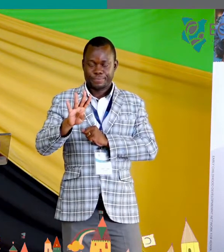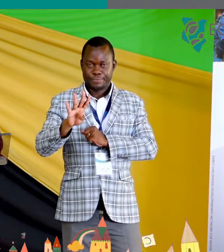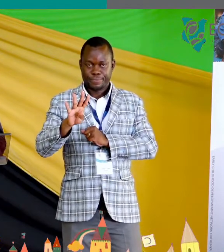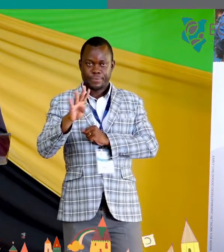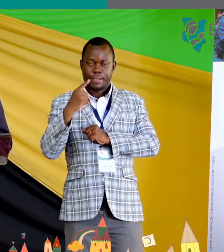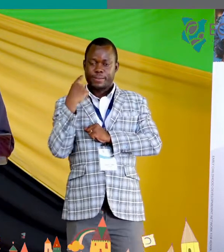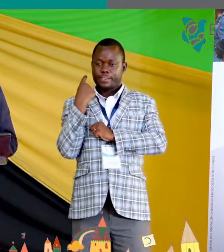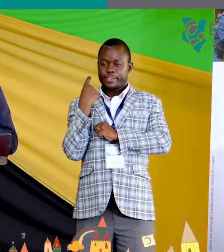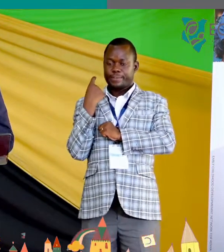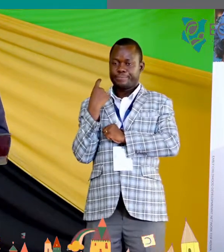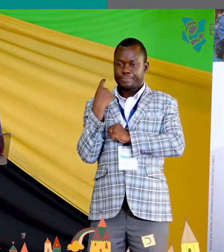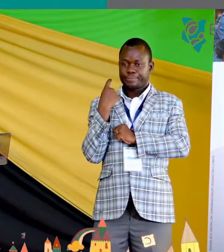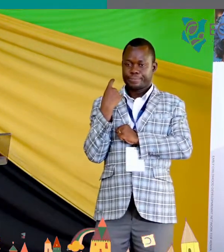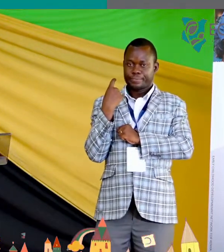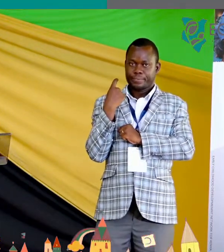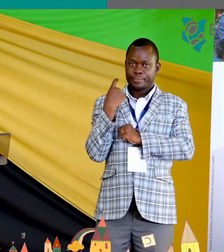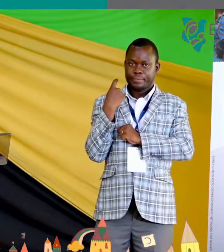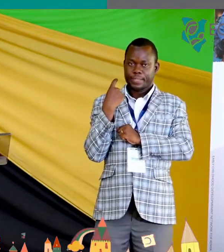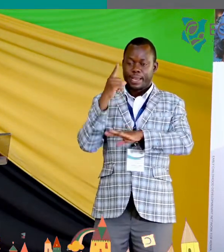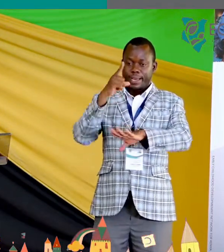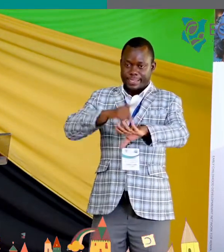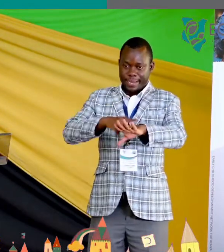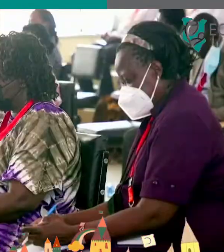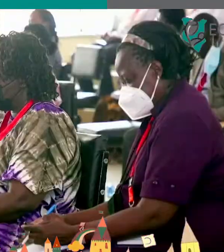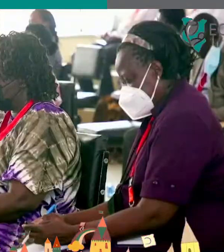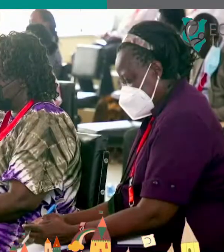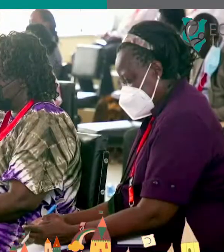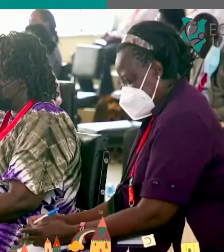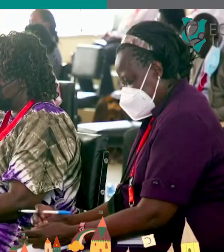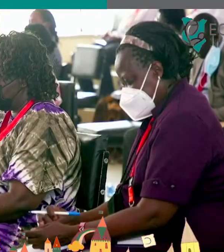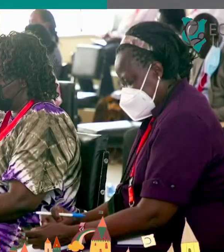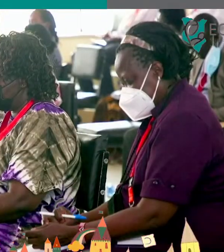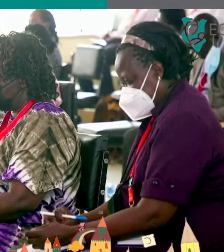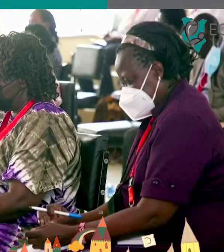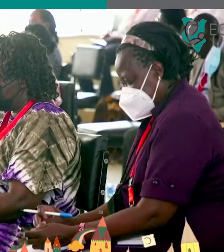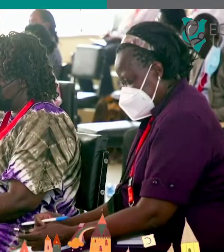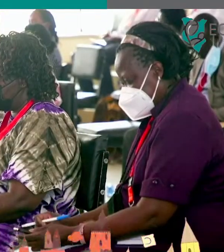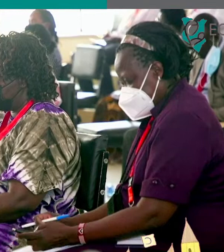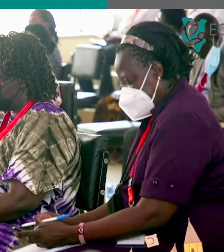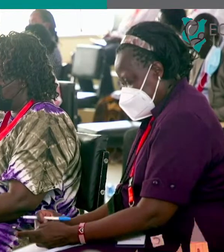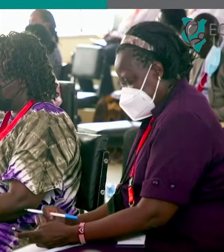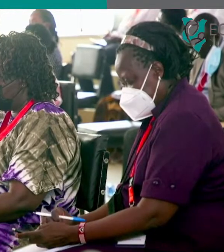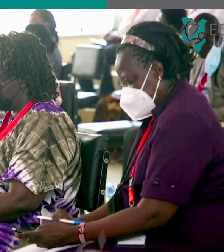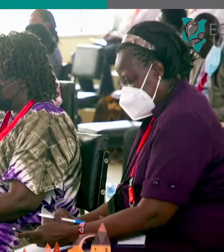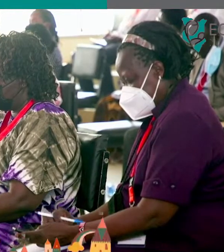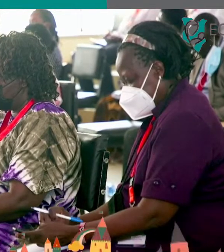Recently, or since the revolution started, we have constructed 230